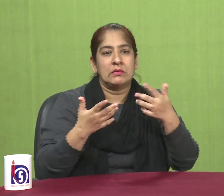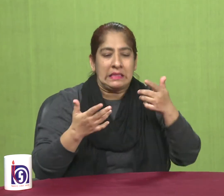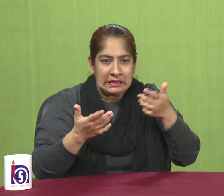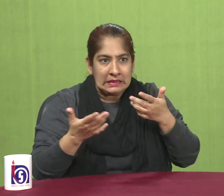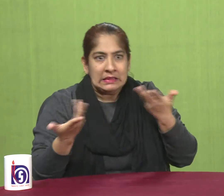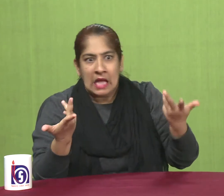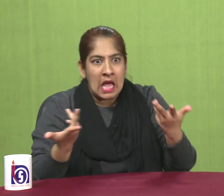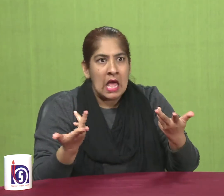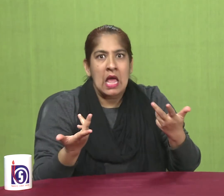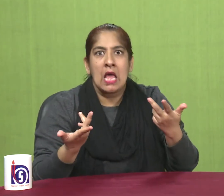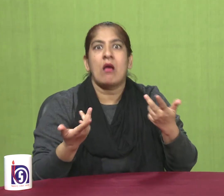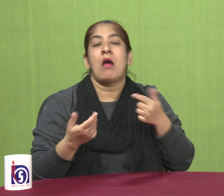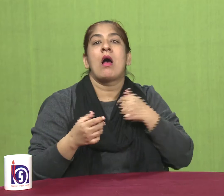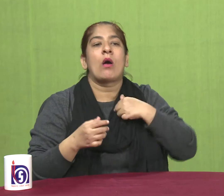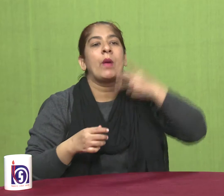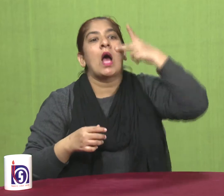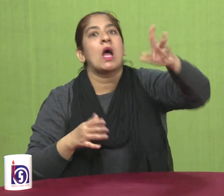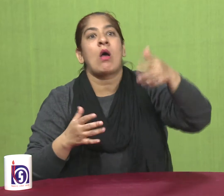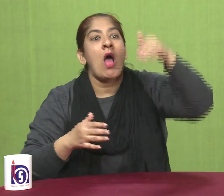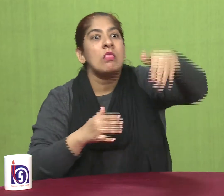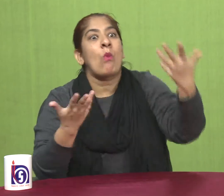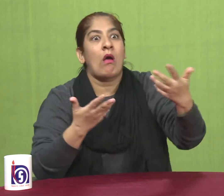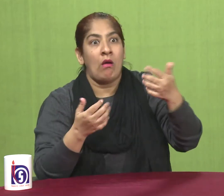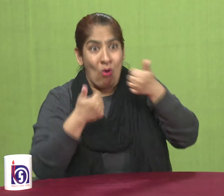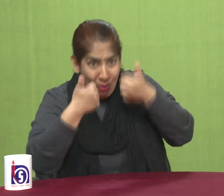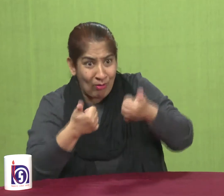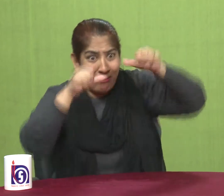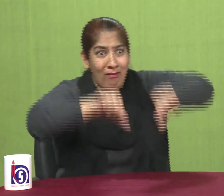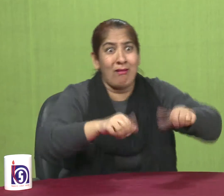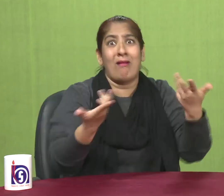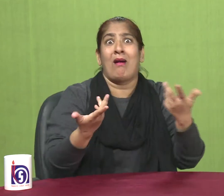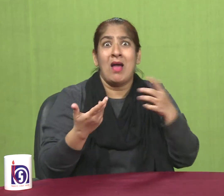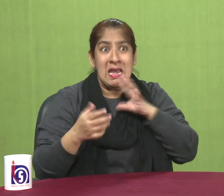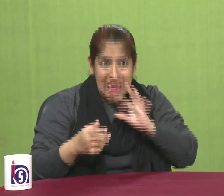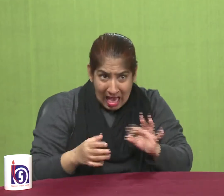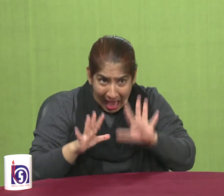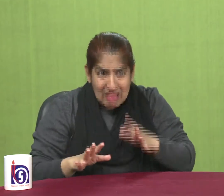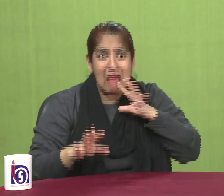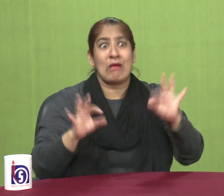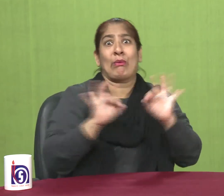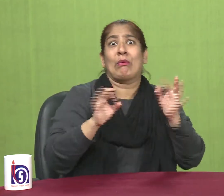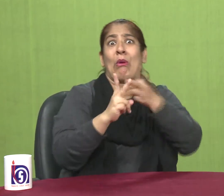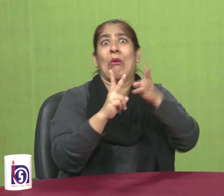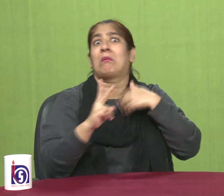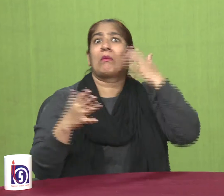sometimes it can cause issues with the orders because there is lack of personal touch.